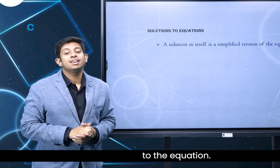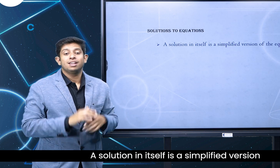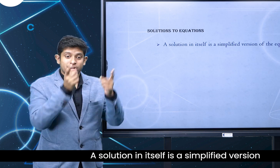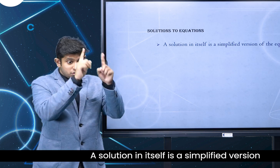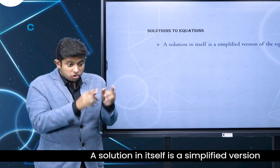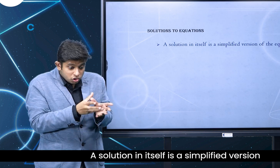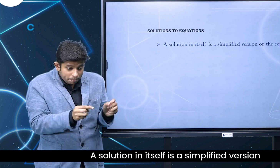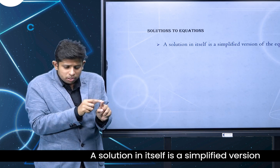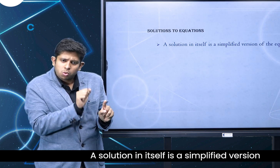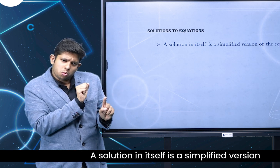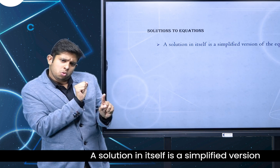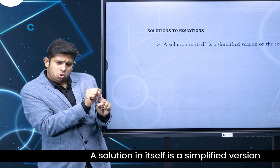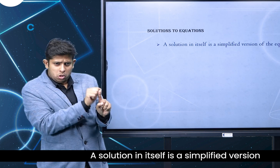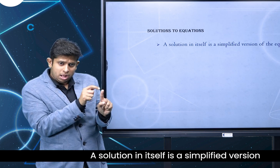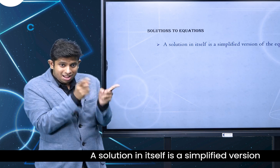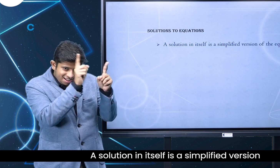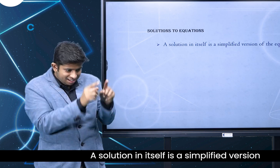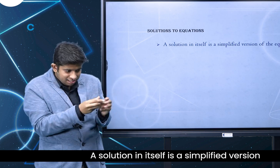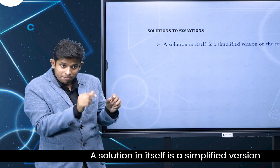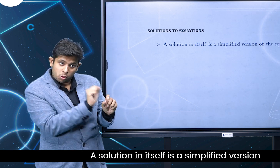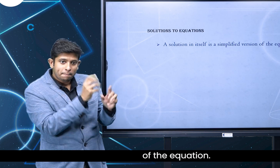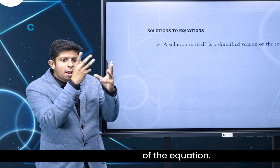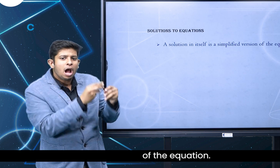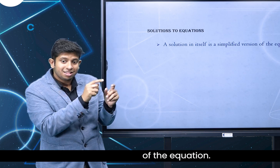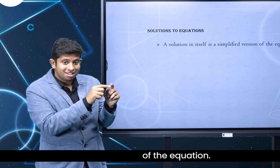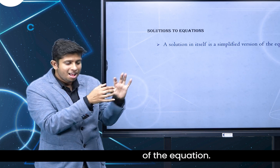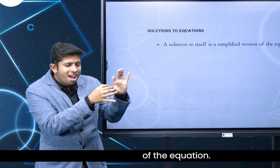A solution in itself is a simplified version of the equation.